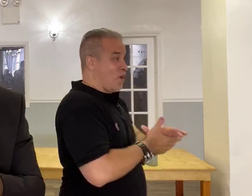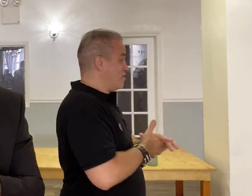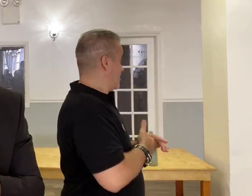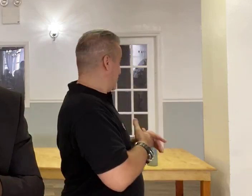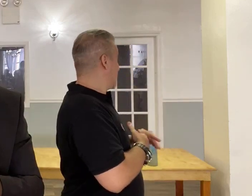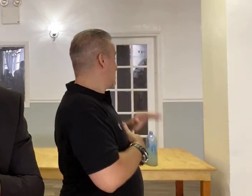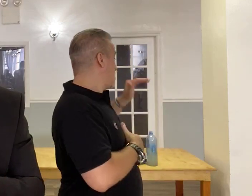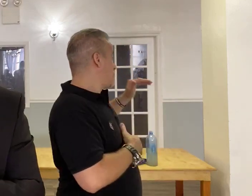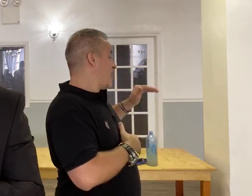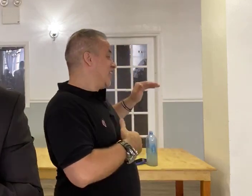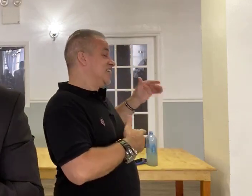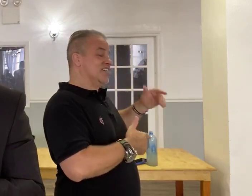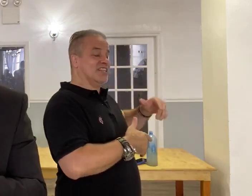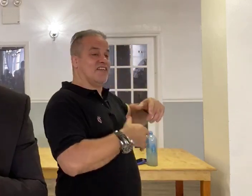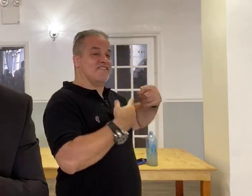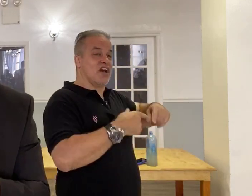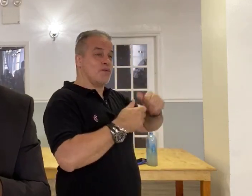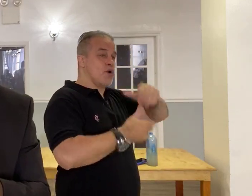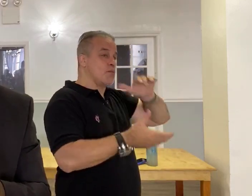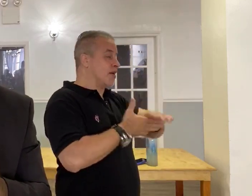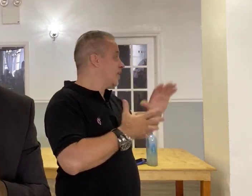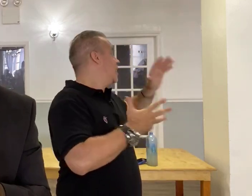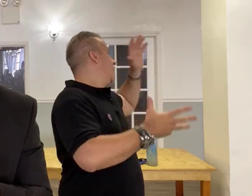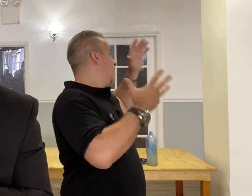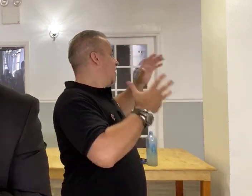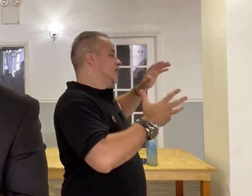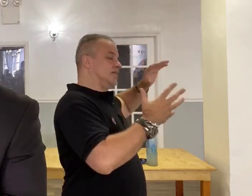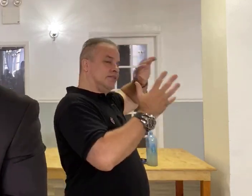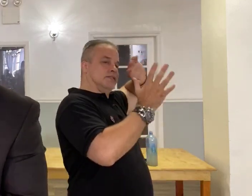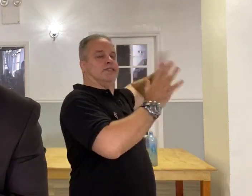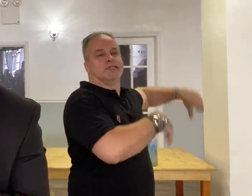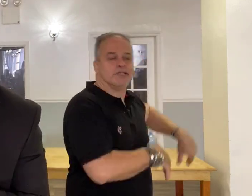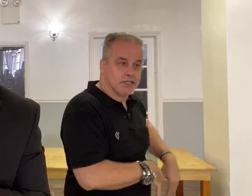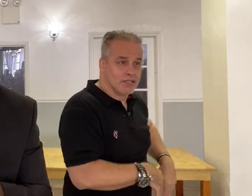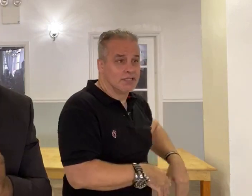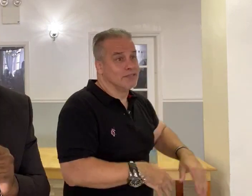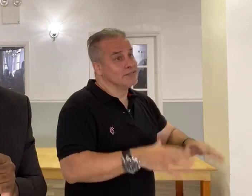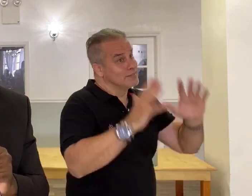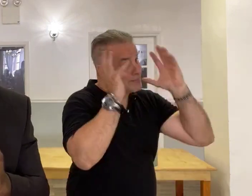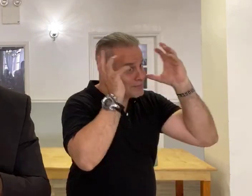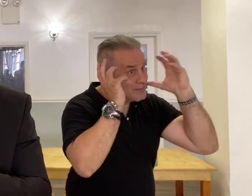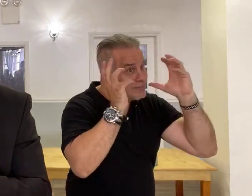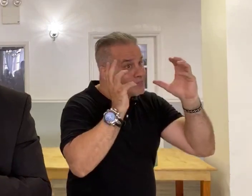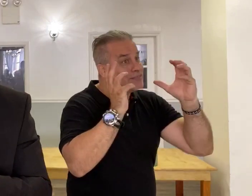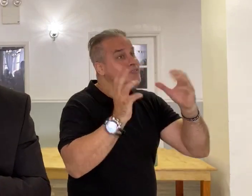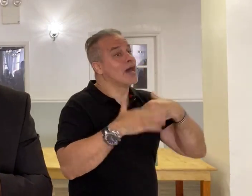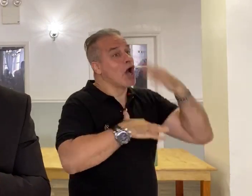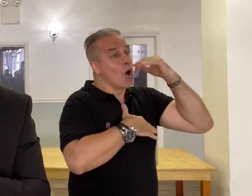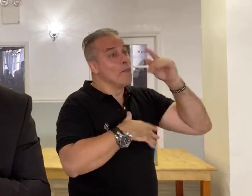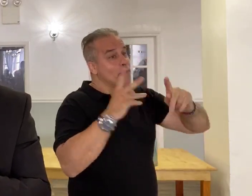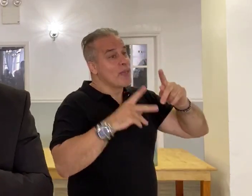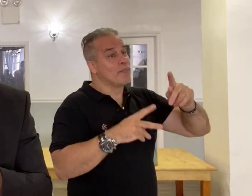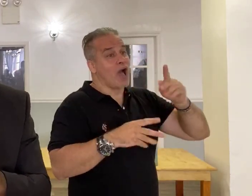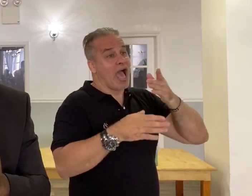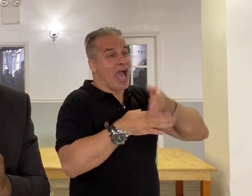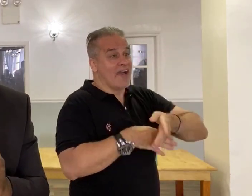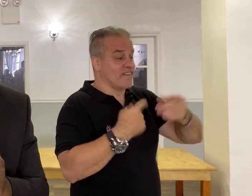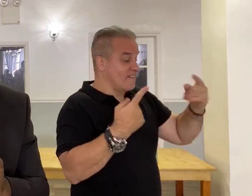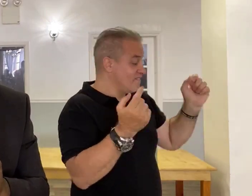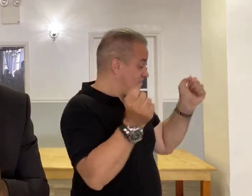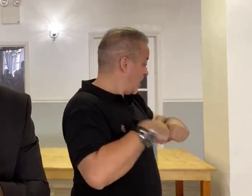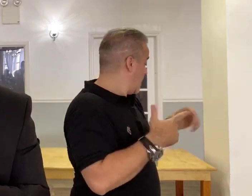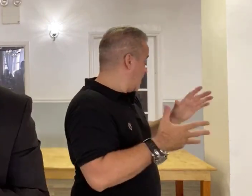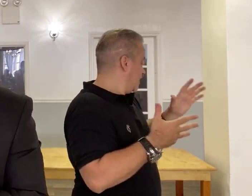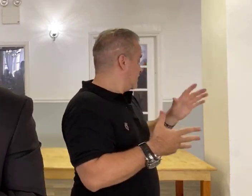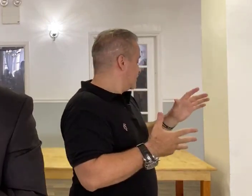said, I love you, seeing that that was going to be the last time that they would ever see their spouse, see their children again. Again, what is your